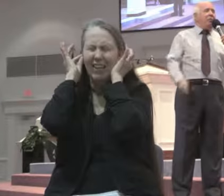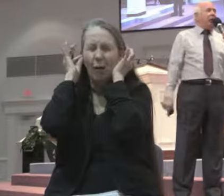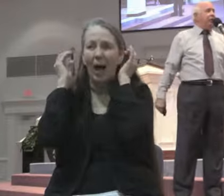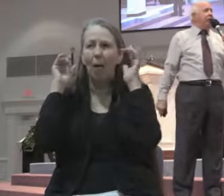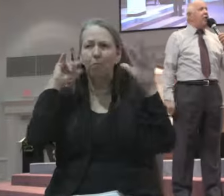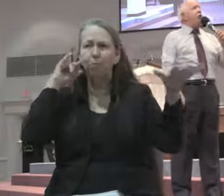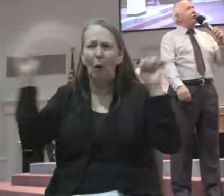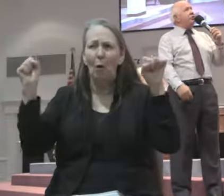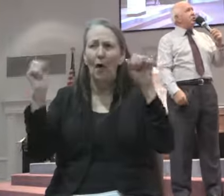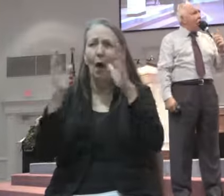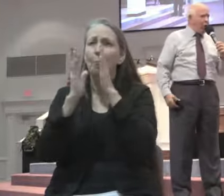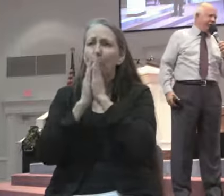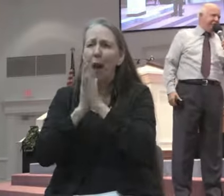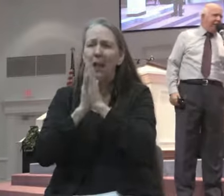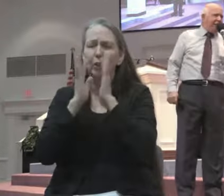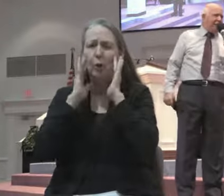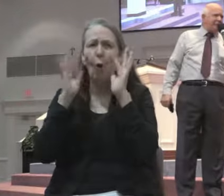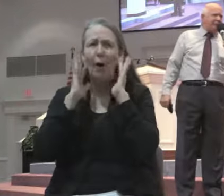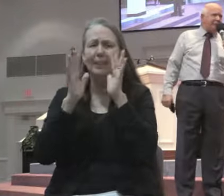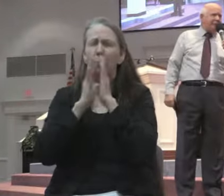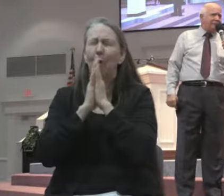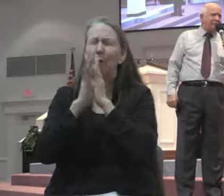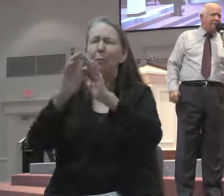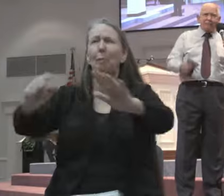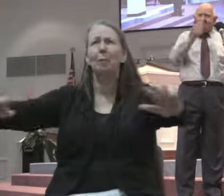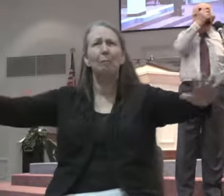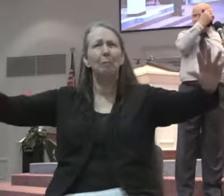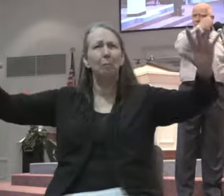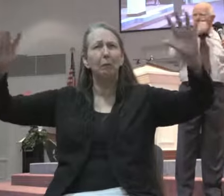person because it was noisy.